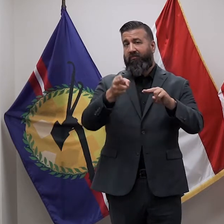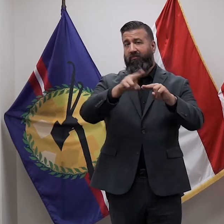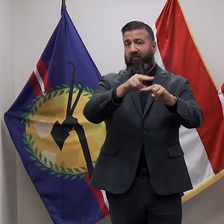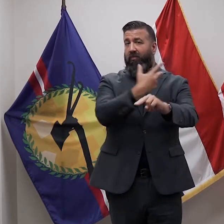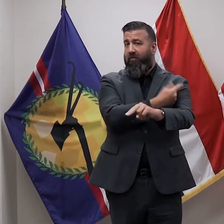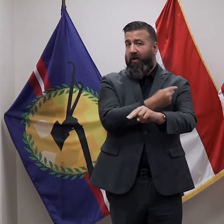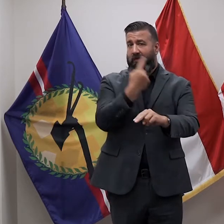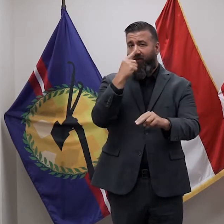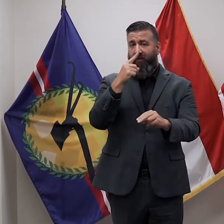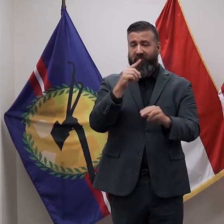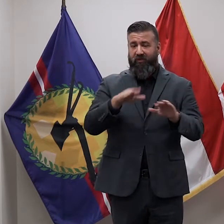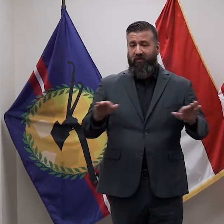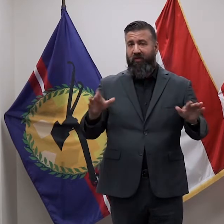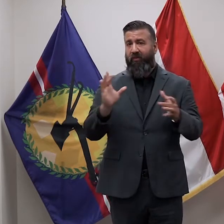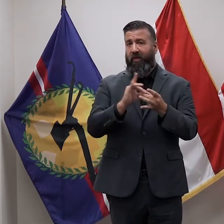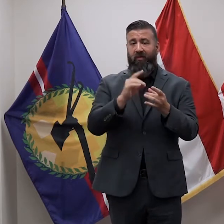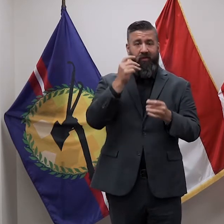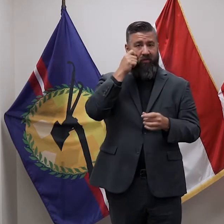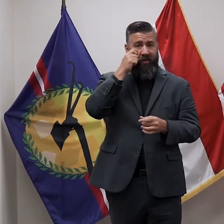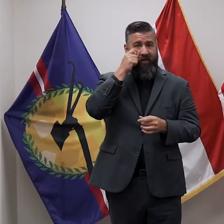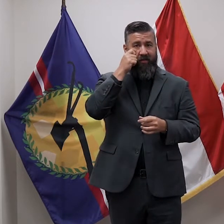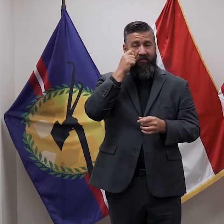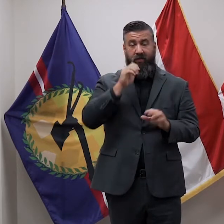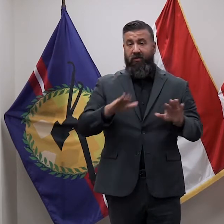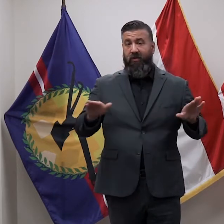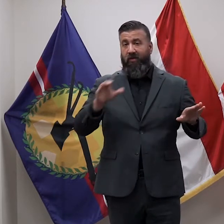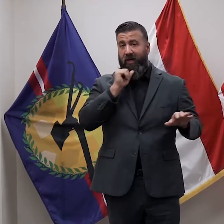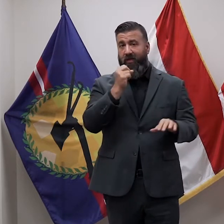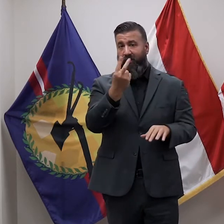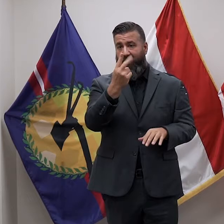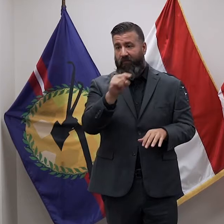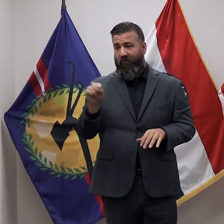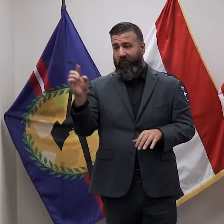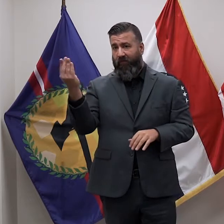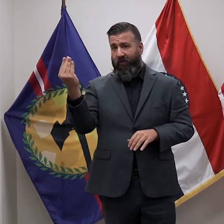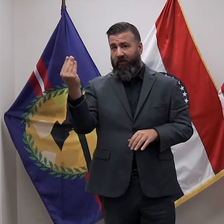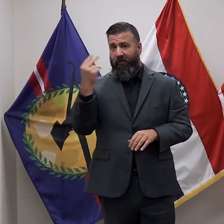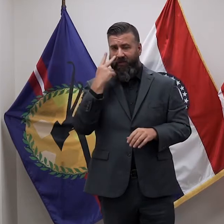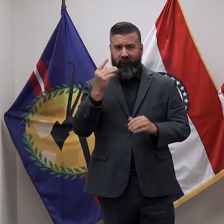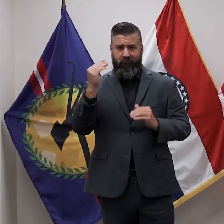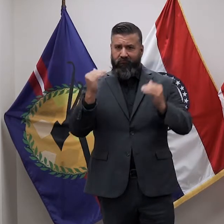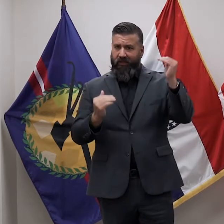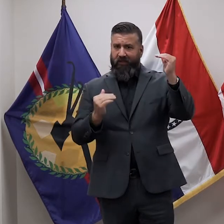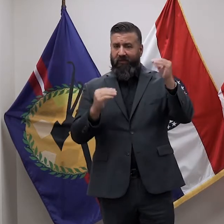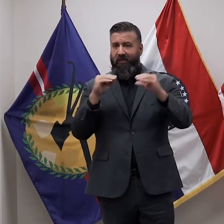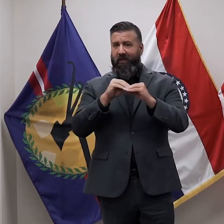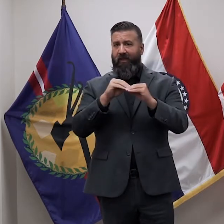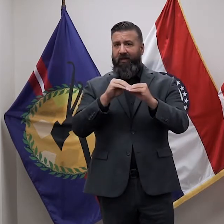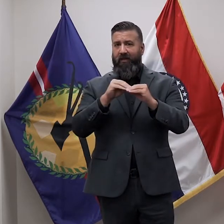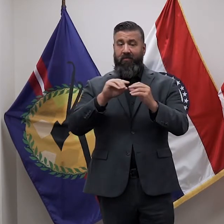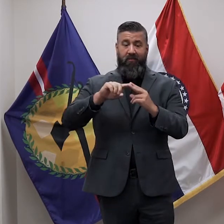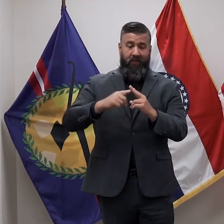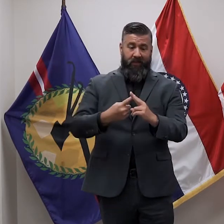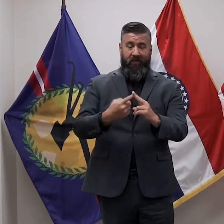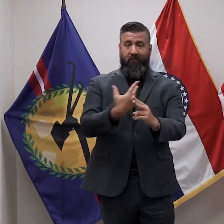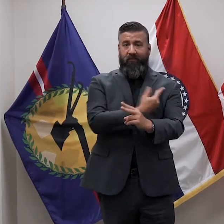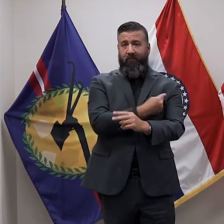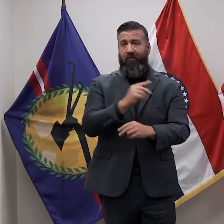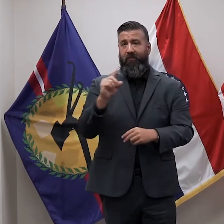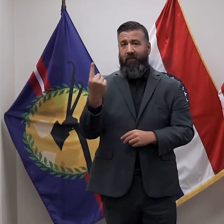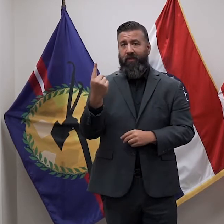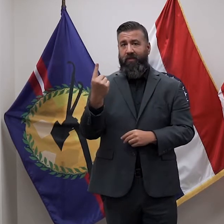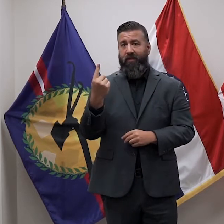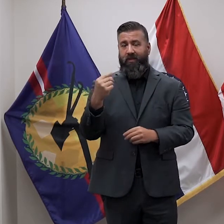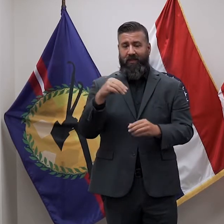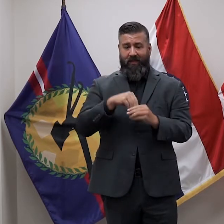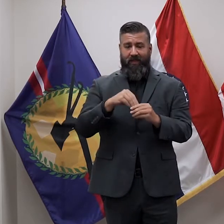for ages 12 to 15, you can see that there is a pretty significant difference in the initiation of vaccine among